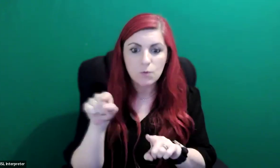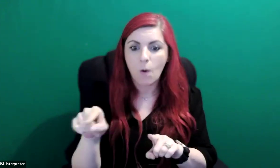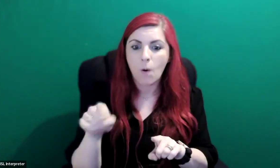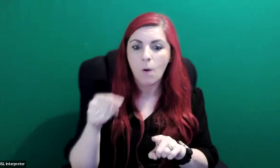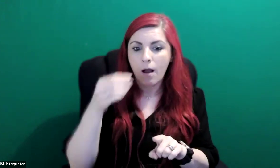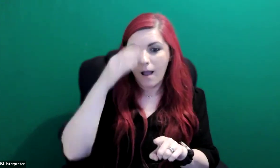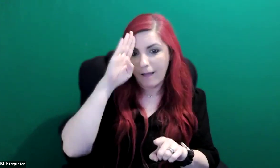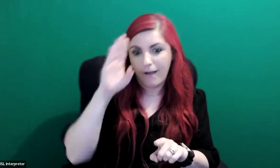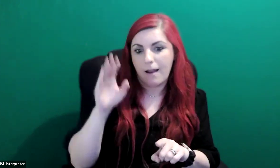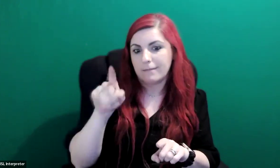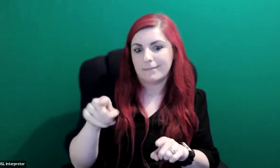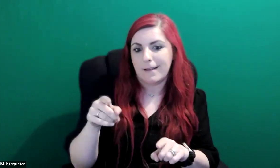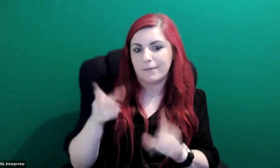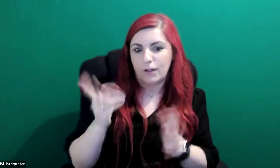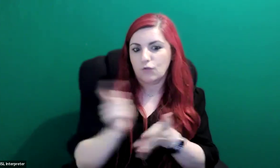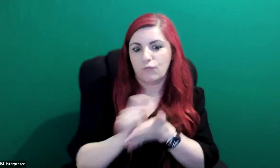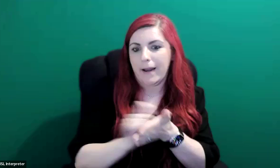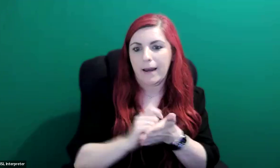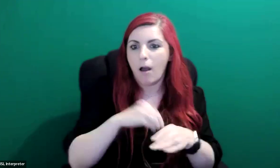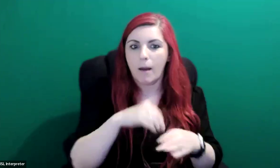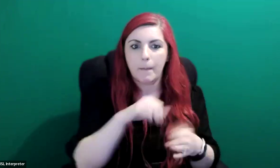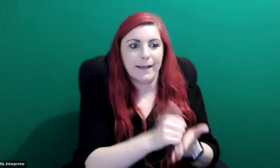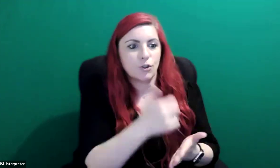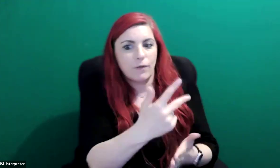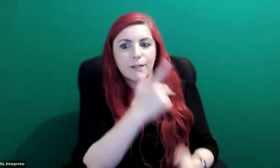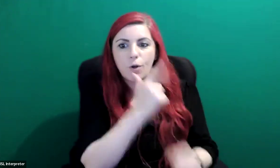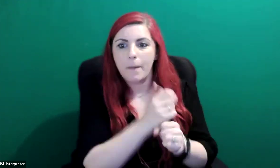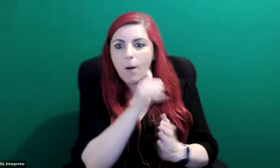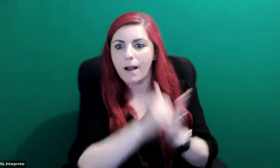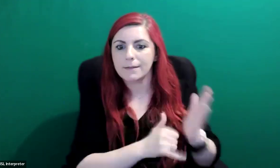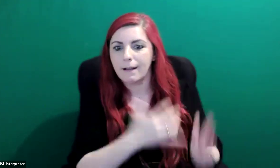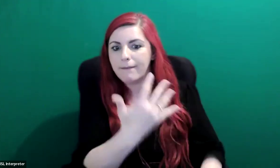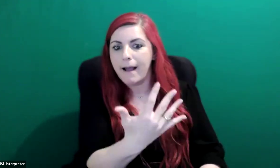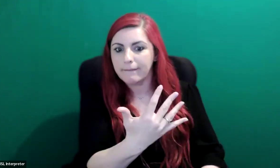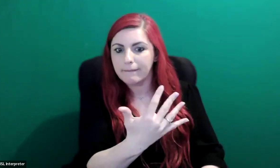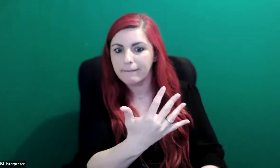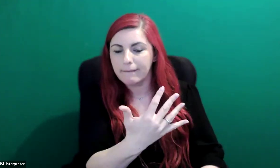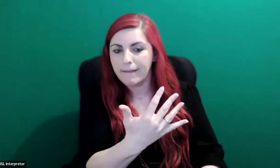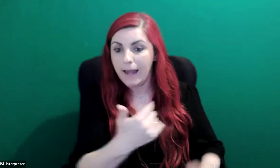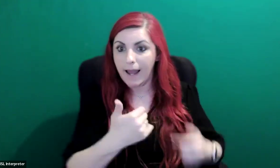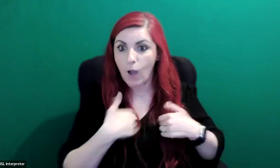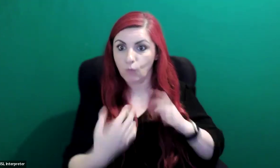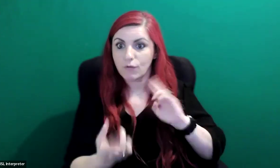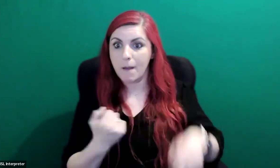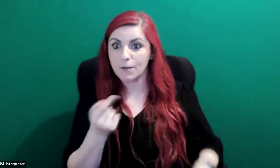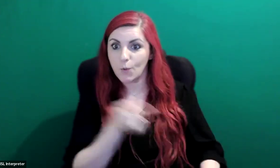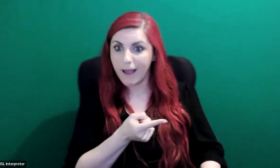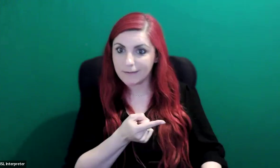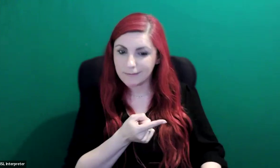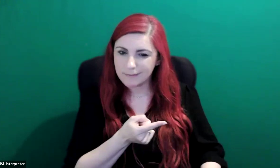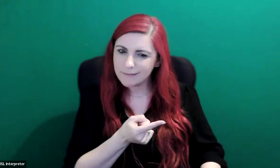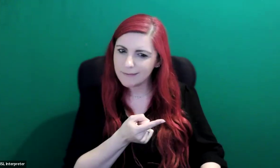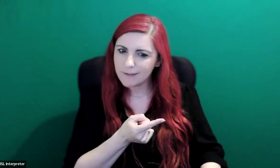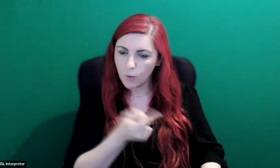23 on page 18 relating to Article 5, this and that, and this is not true, or this is